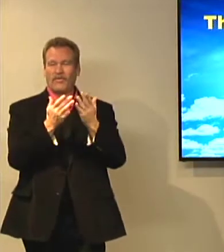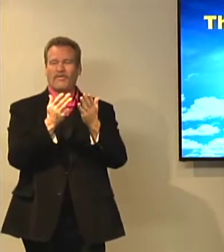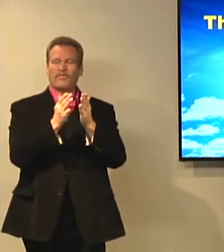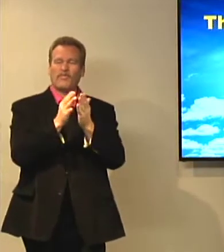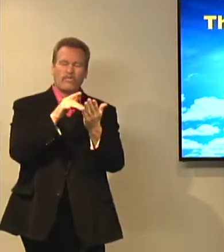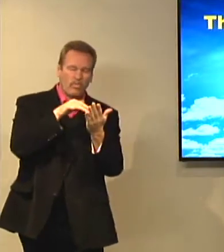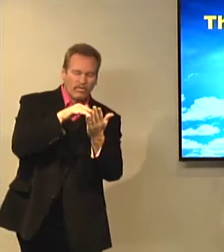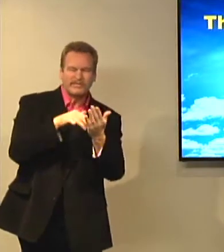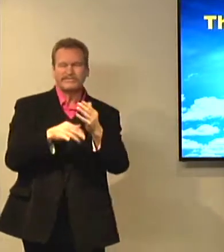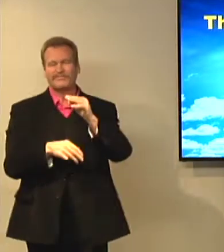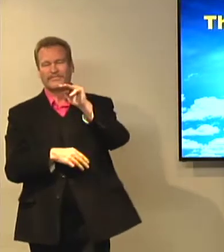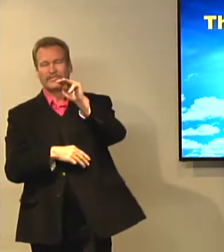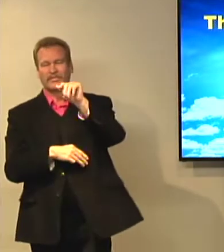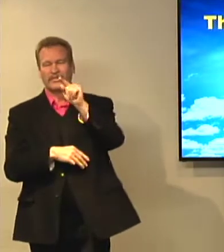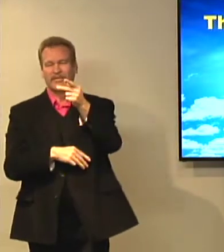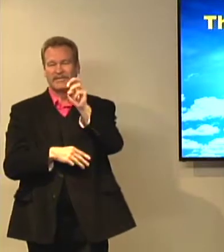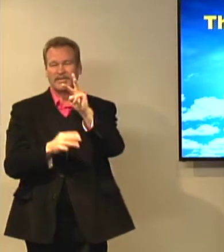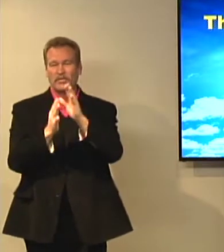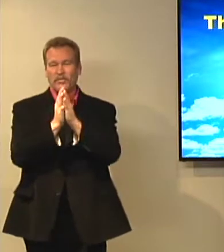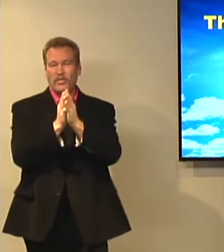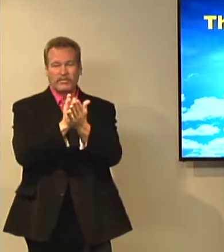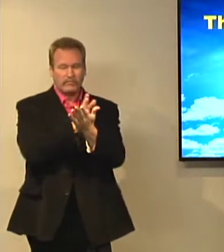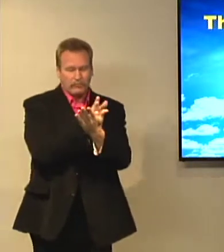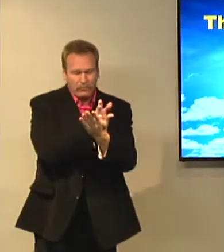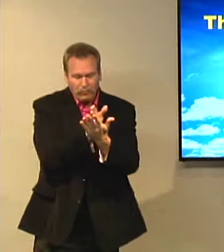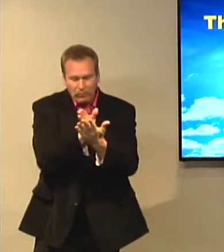Like, for example, taking classes in college,